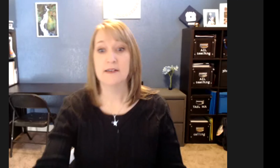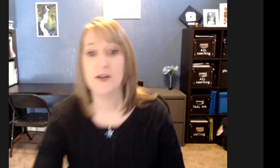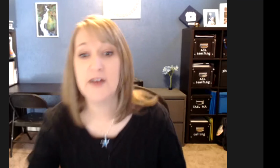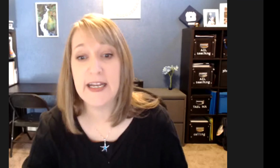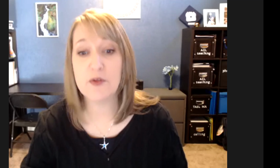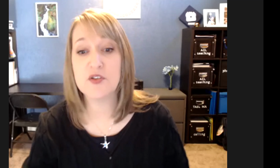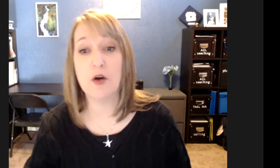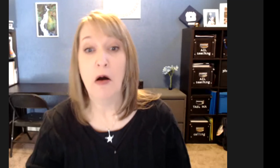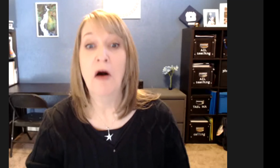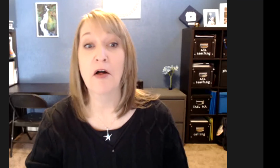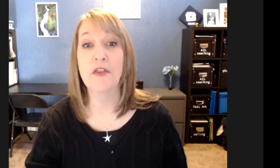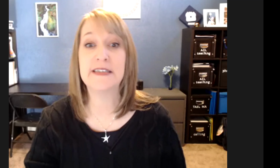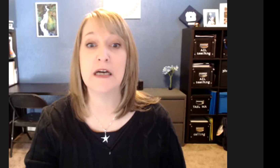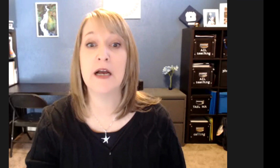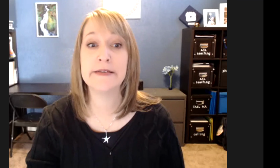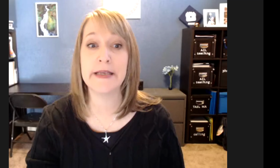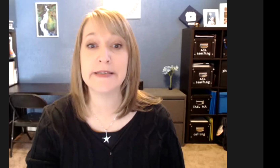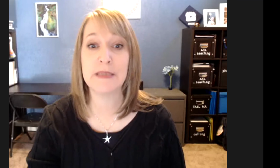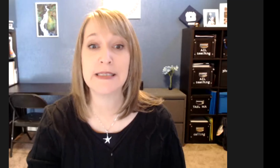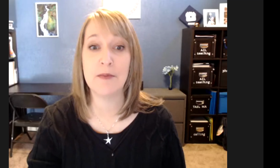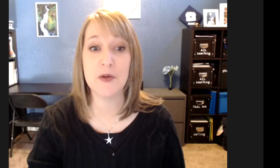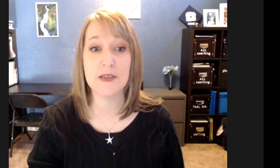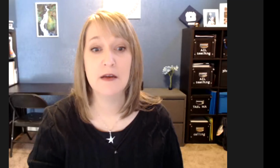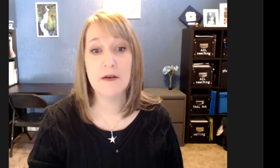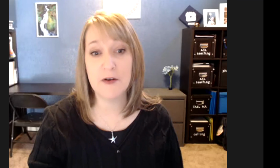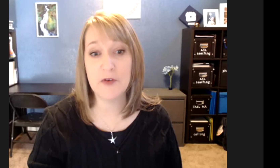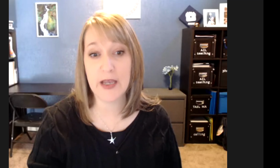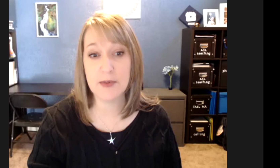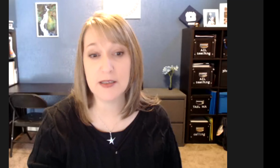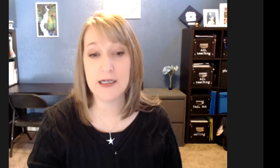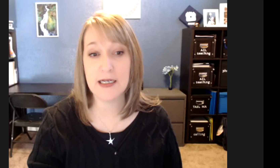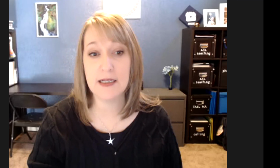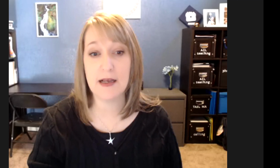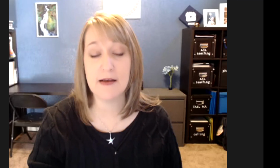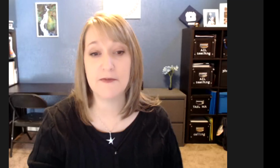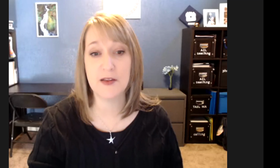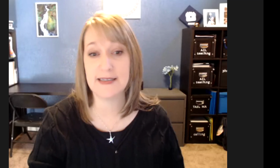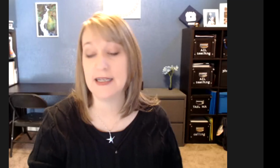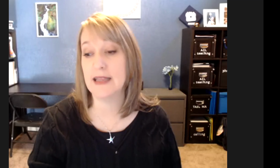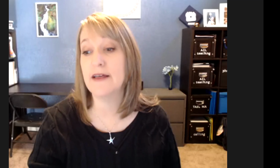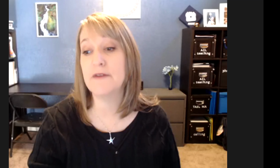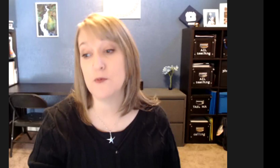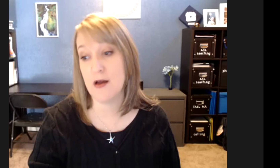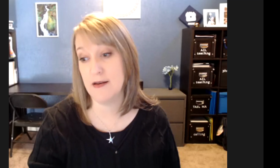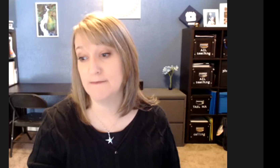all right, now those are all the signs and some examples from vocabulary for lesson 11.1.